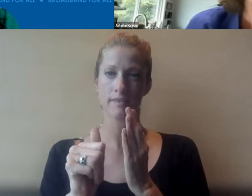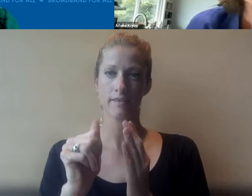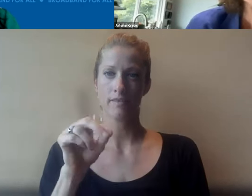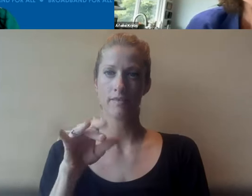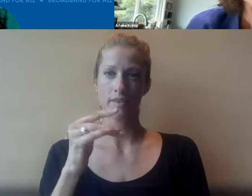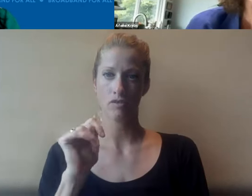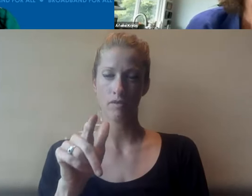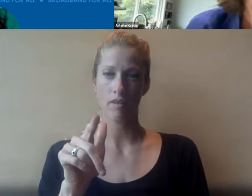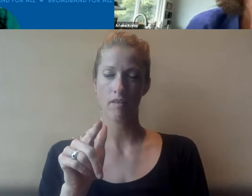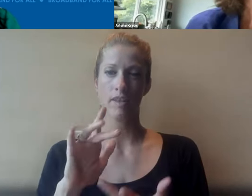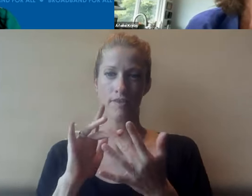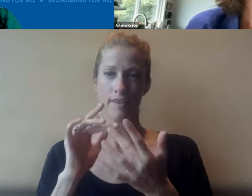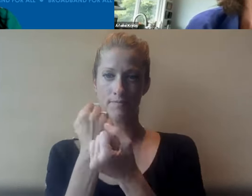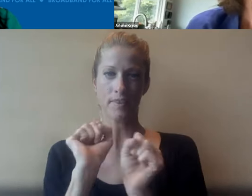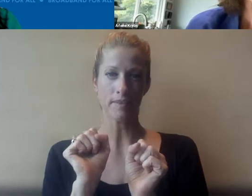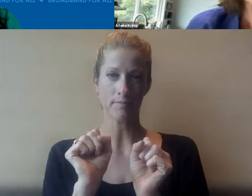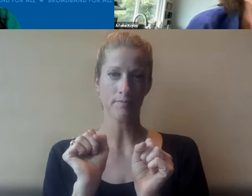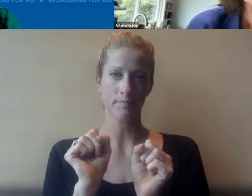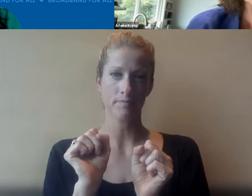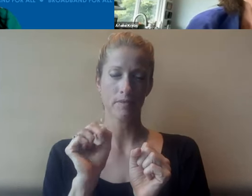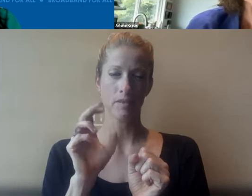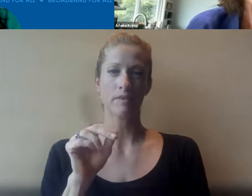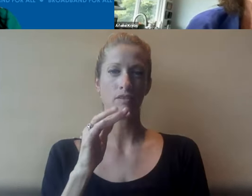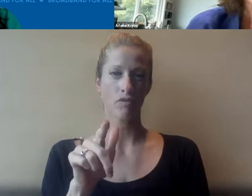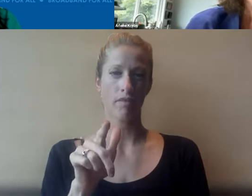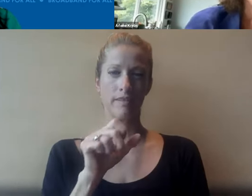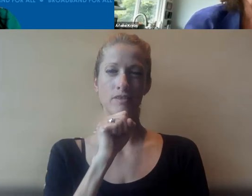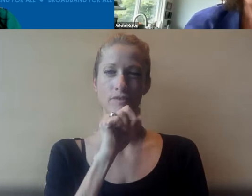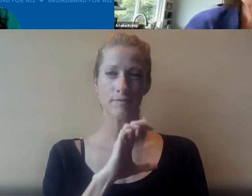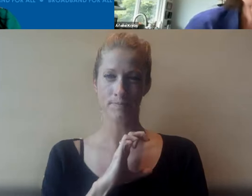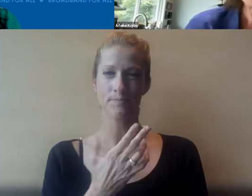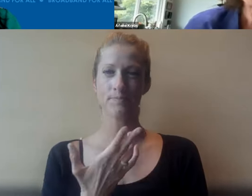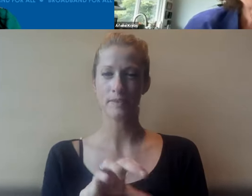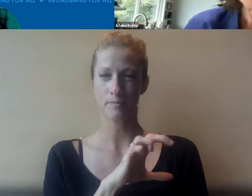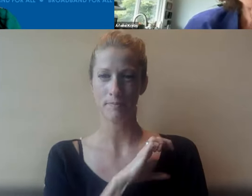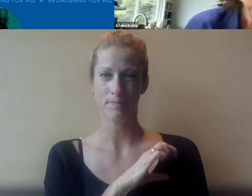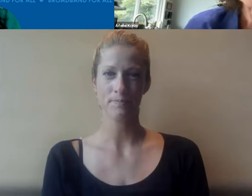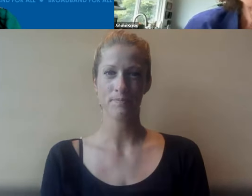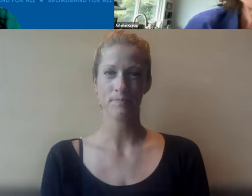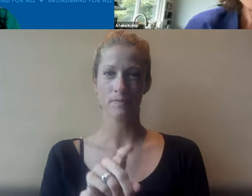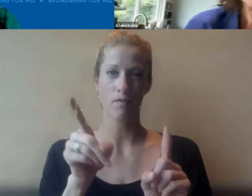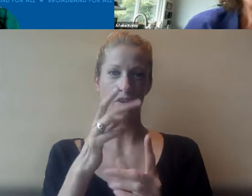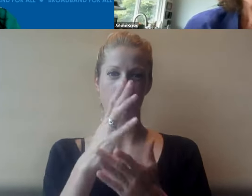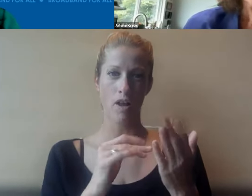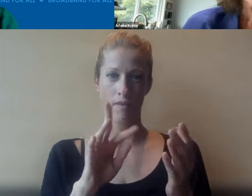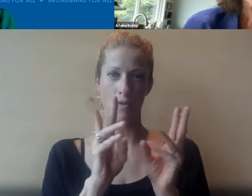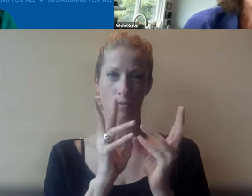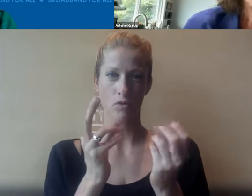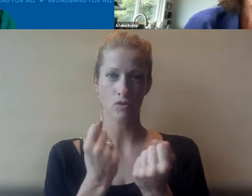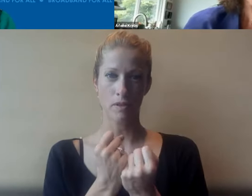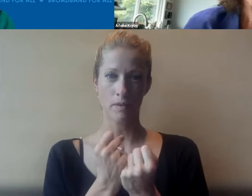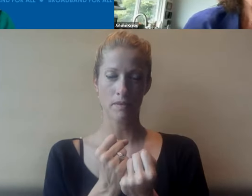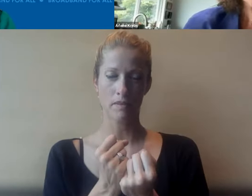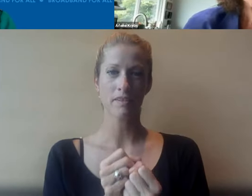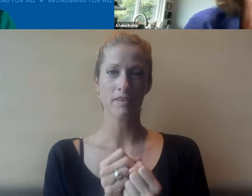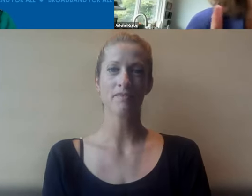of internet safety, and digital citizenship. Arlene, that's the first part of the workshop. Thank